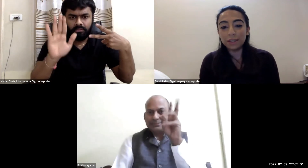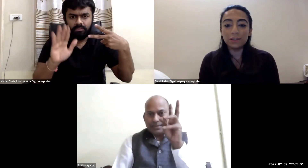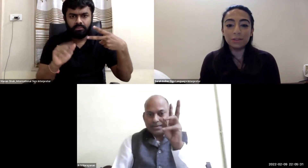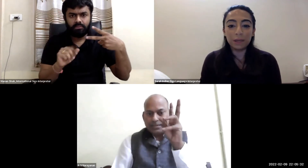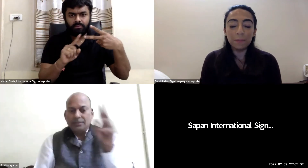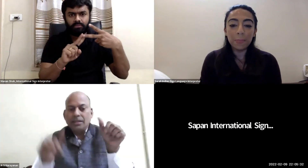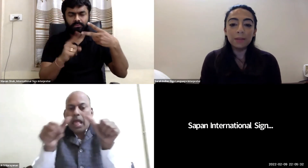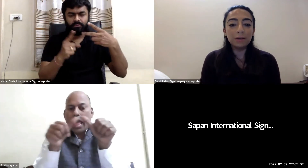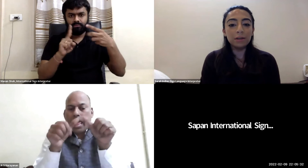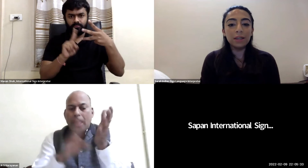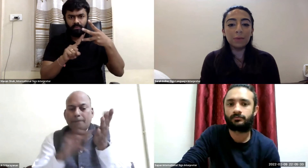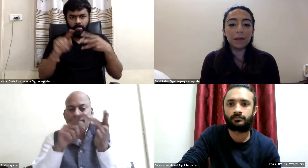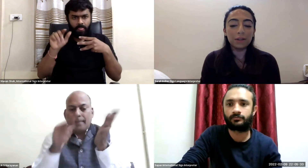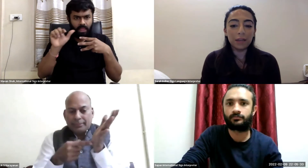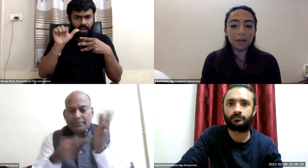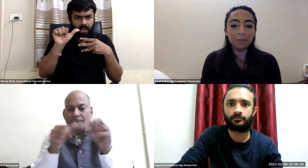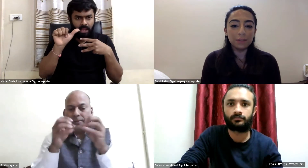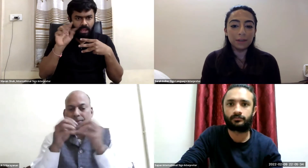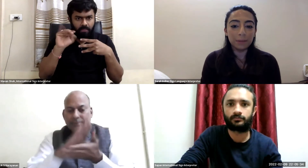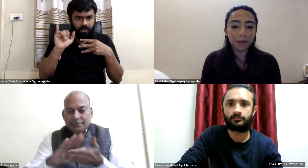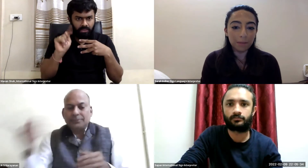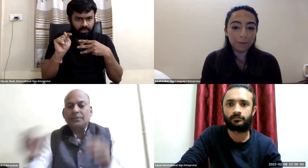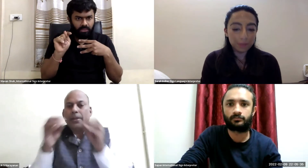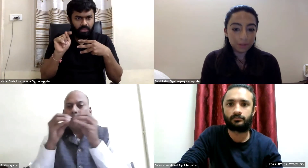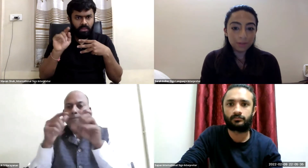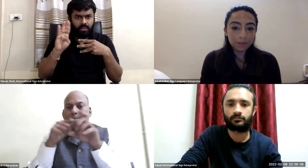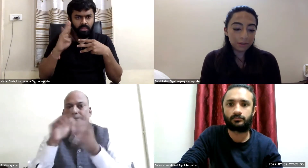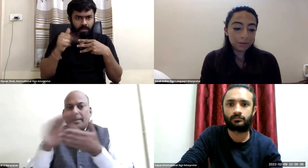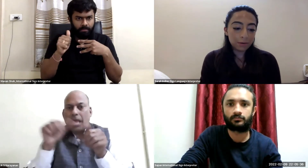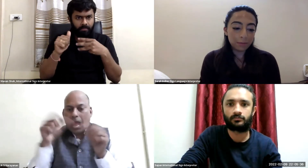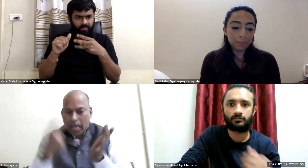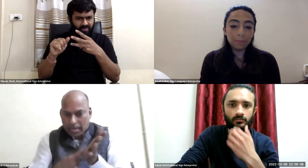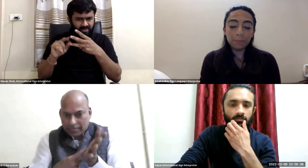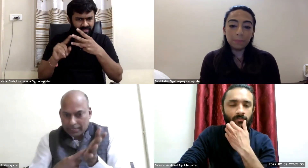for your presentation as well. Thirdly, I would like to thank